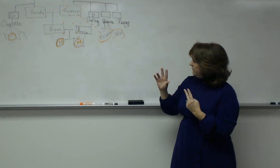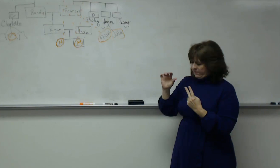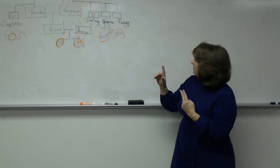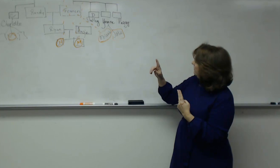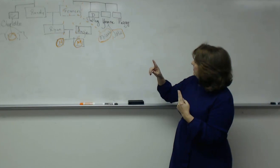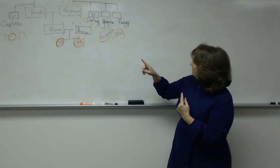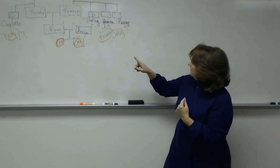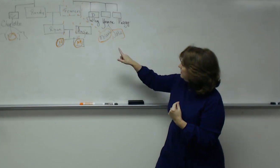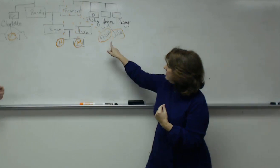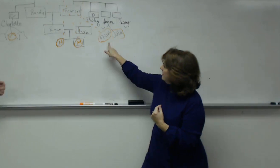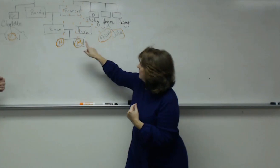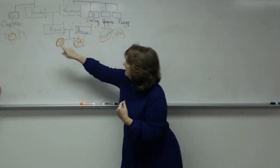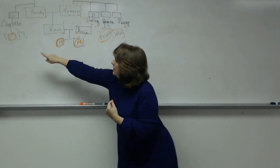was it? Is that what you said?